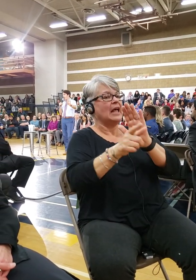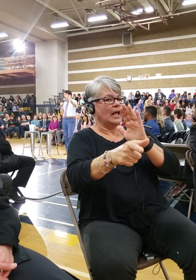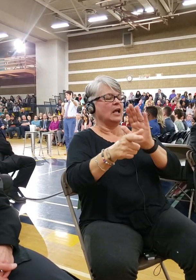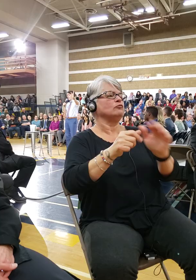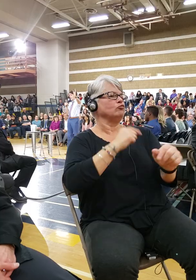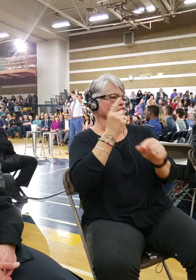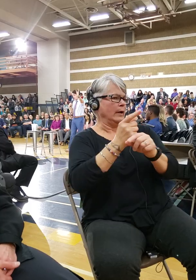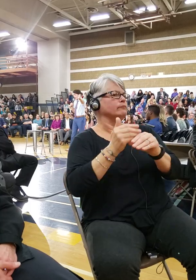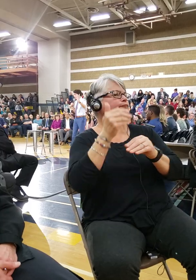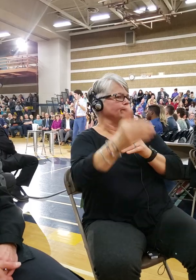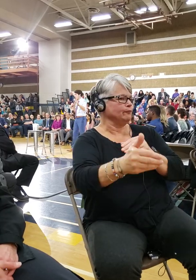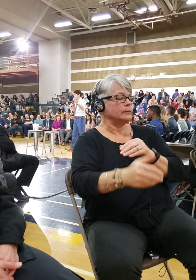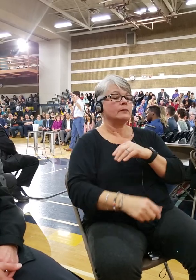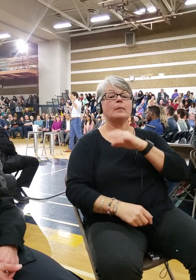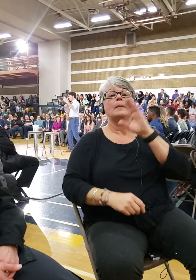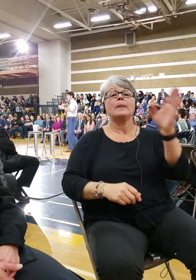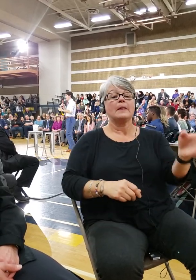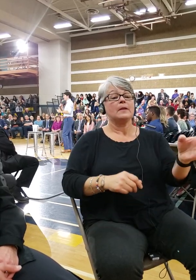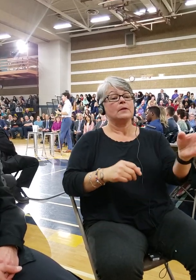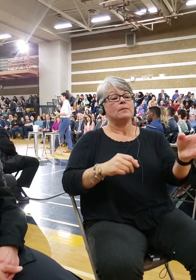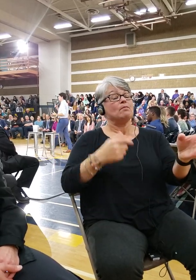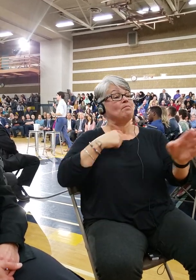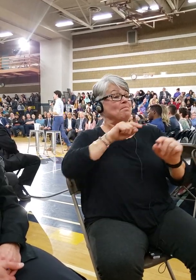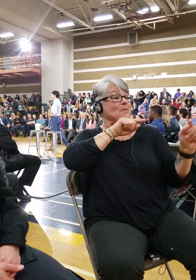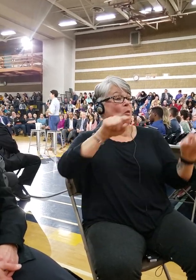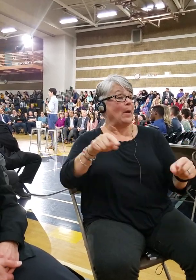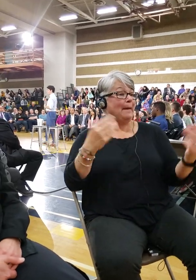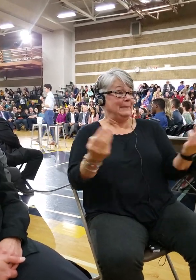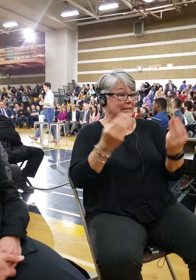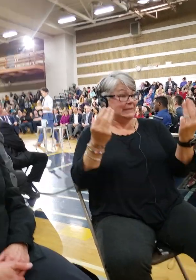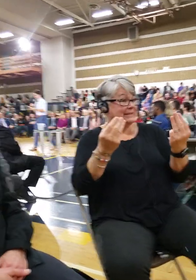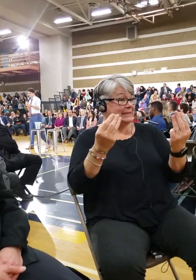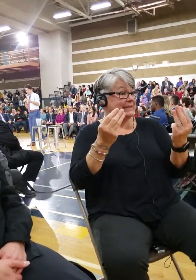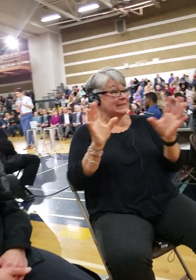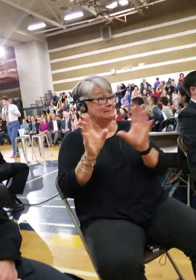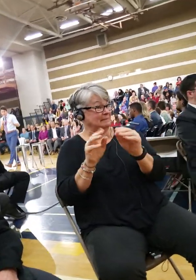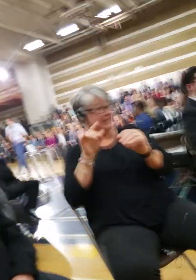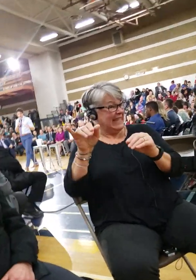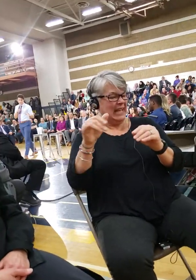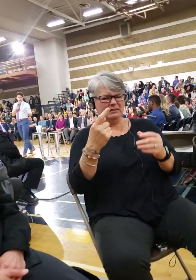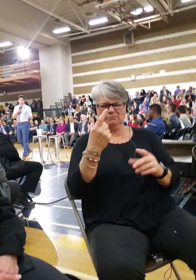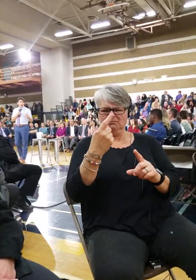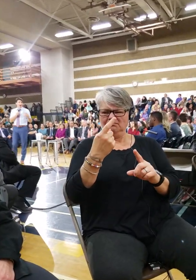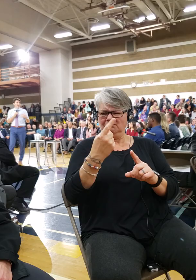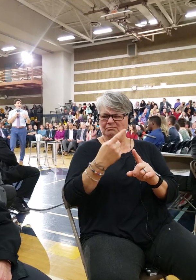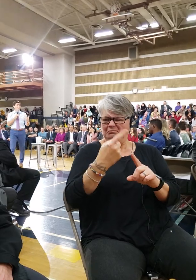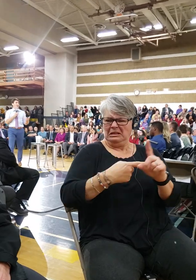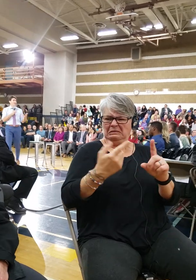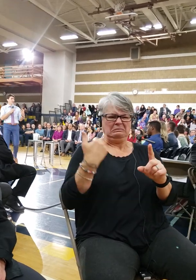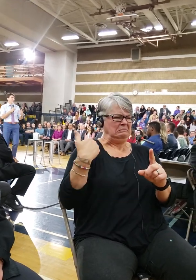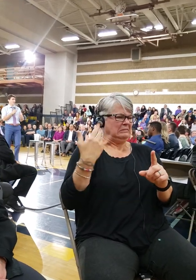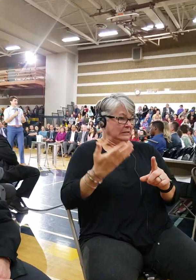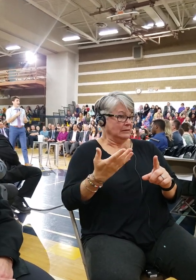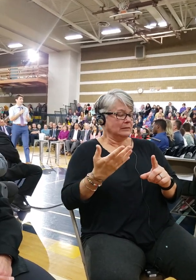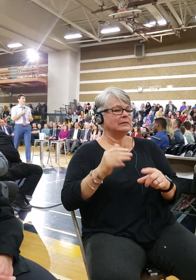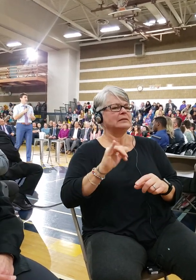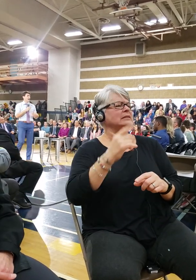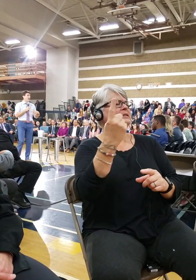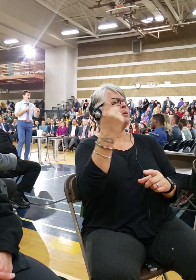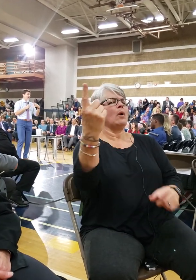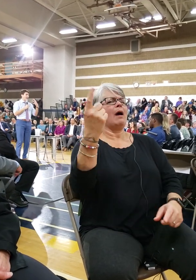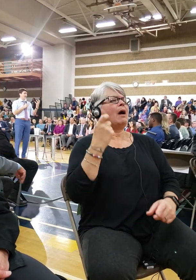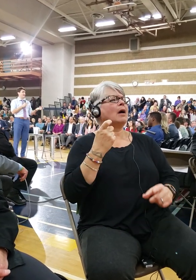direction. You're absolutely right. When I was at a town hall in Milton a month and a half ago, I got a question